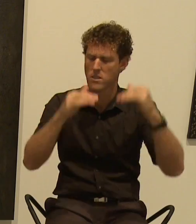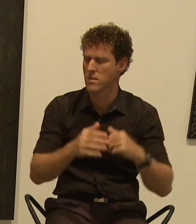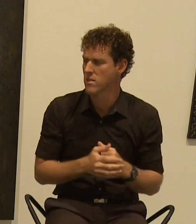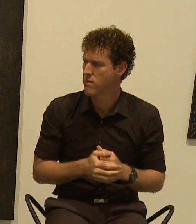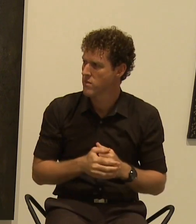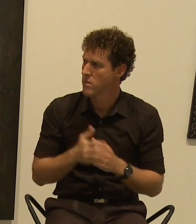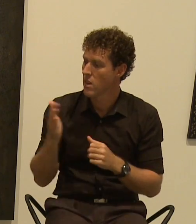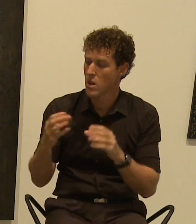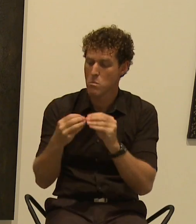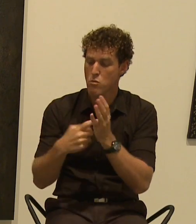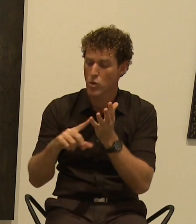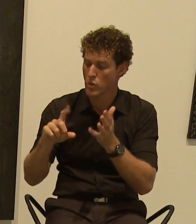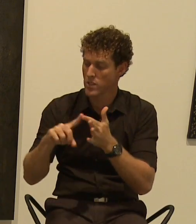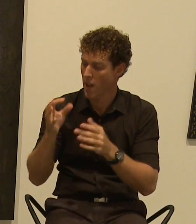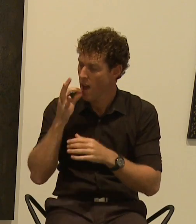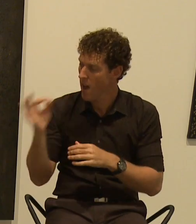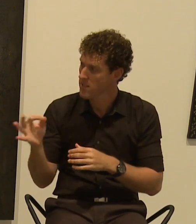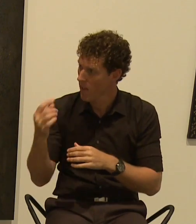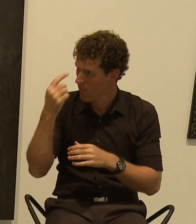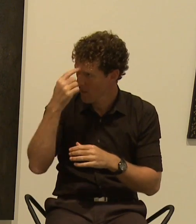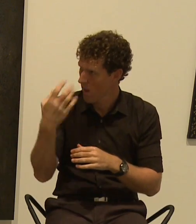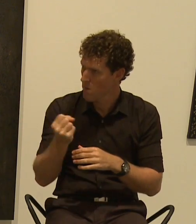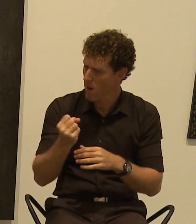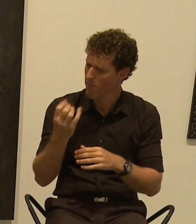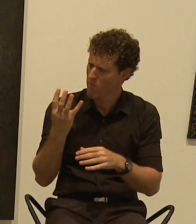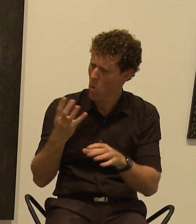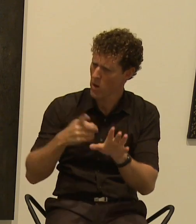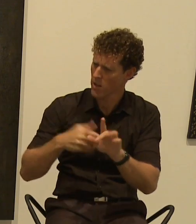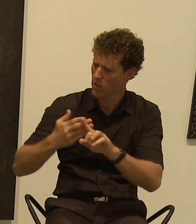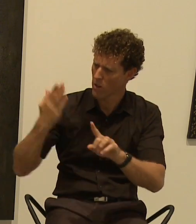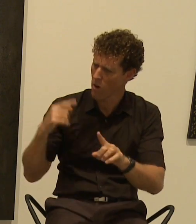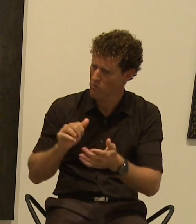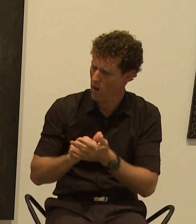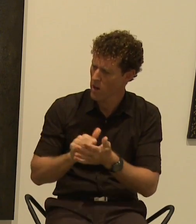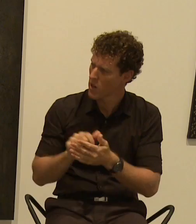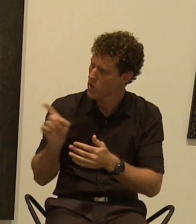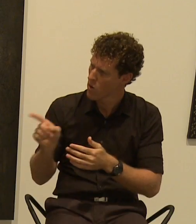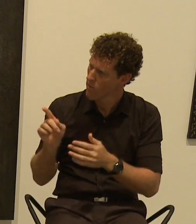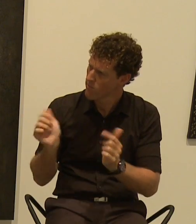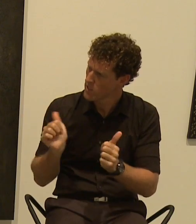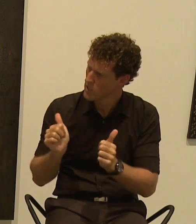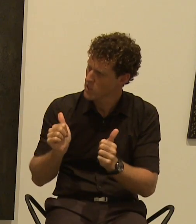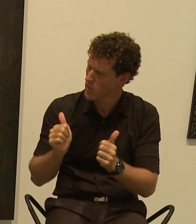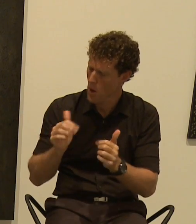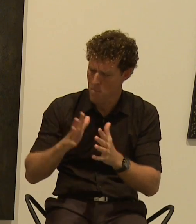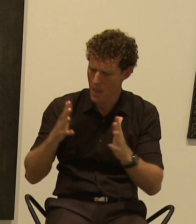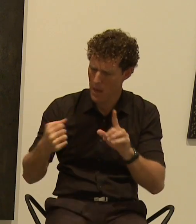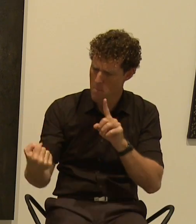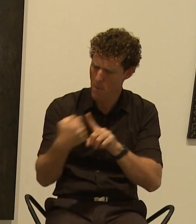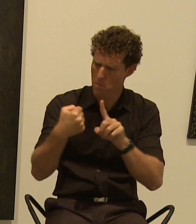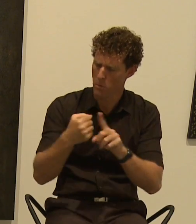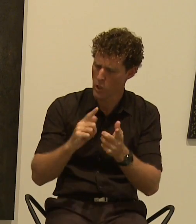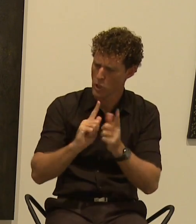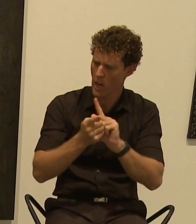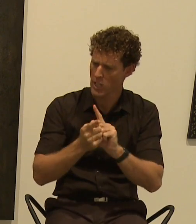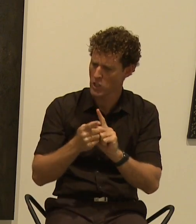and I guess about 4 or so years ago, you had quite a dramatic change in style, I